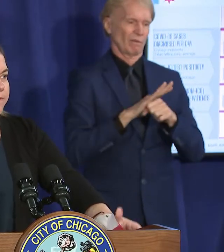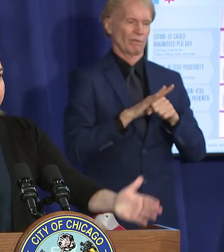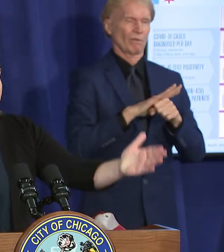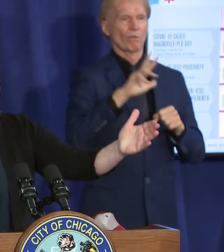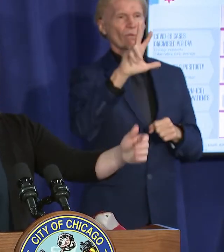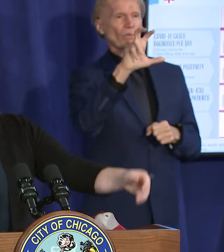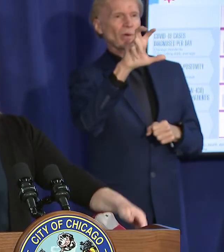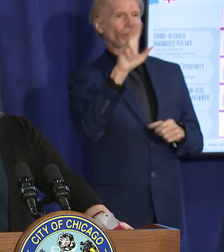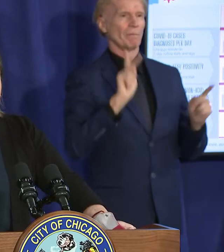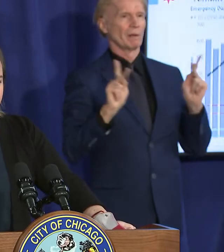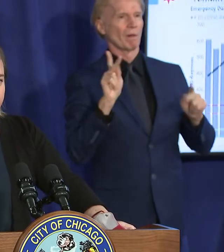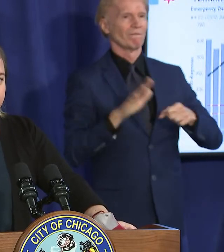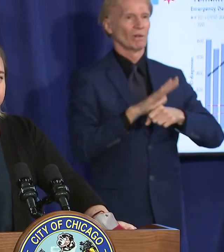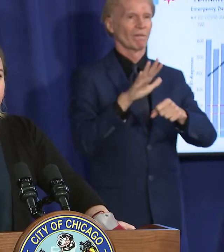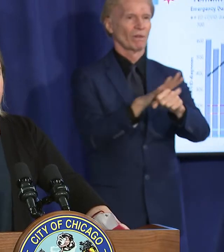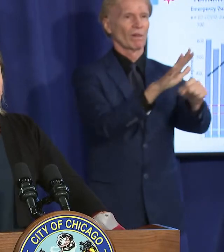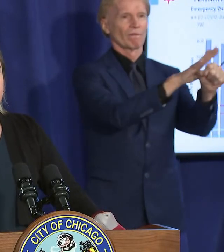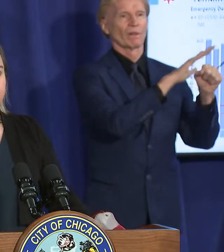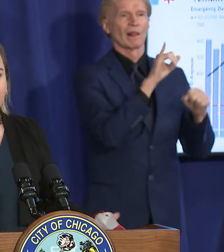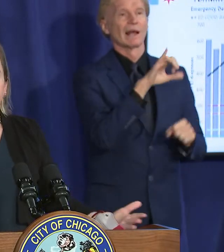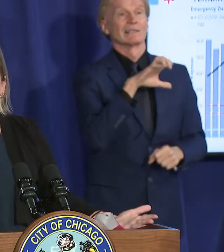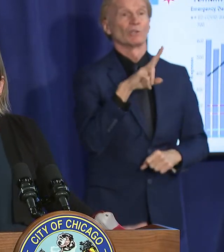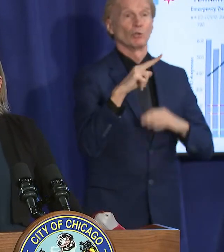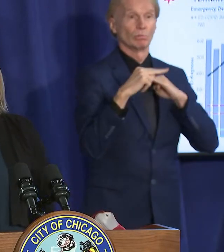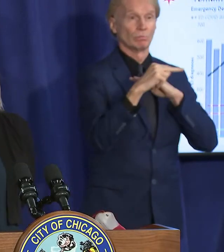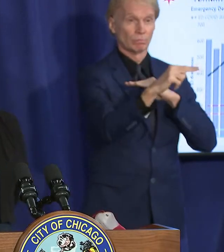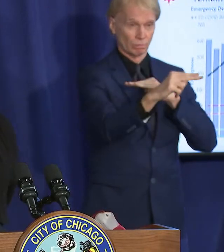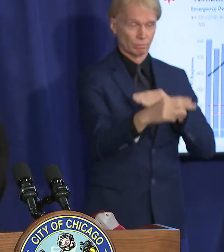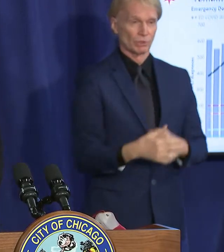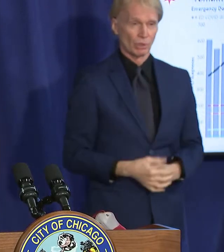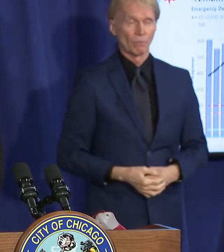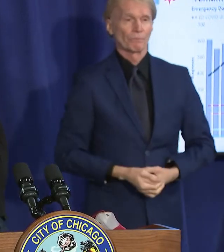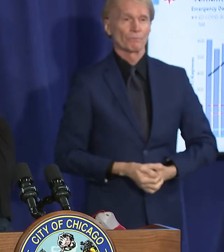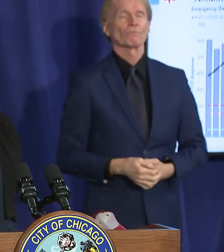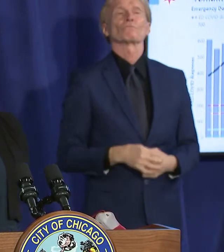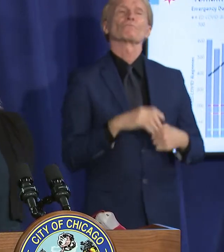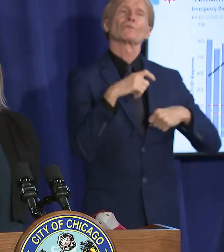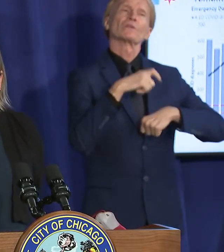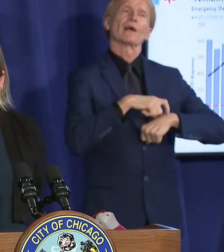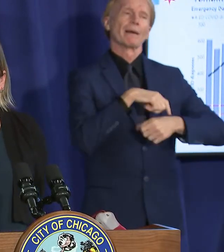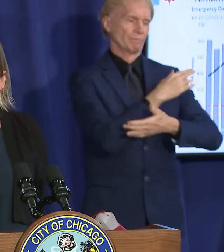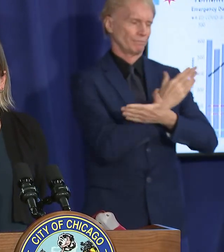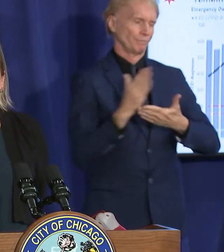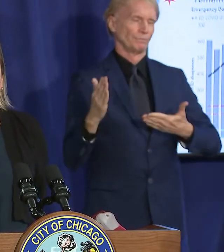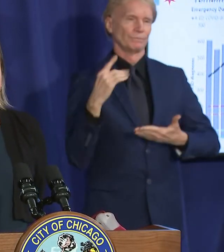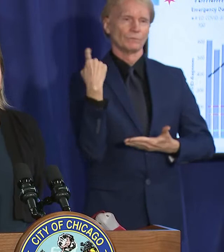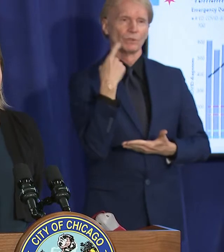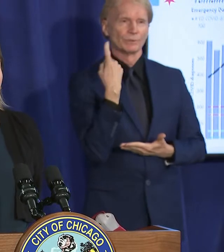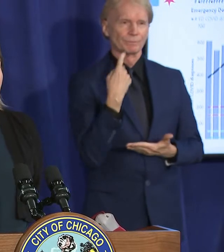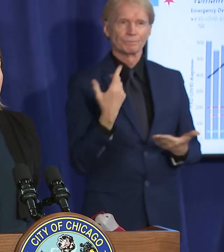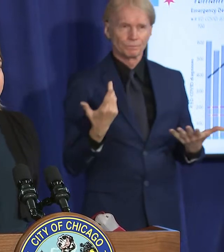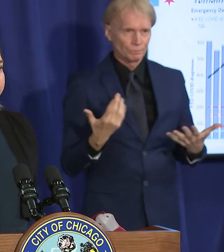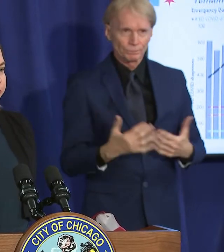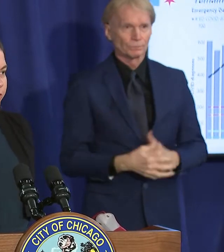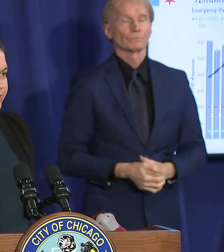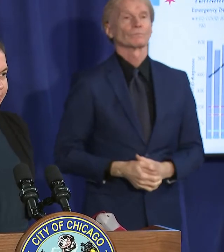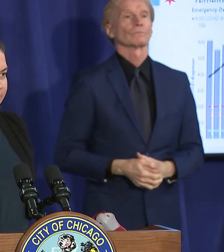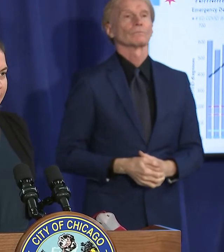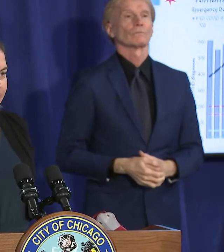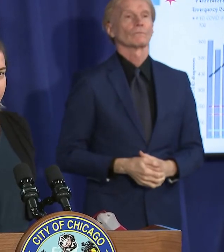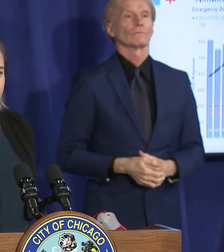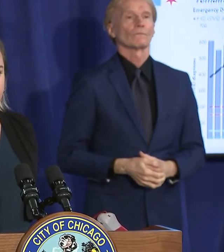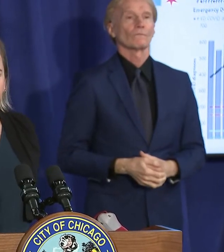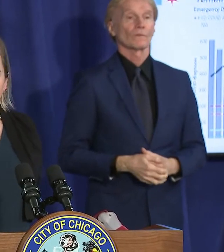300 people in the ICU with COVID. So let's talk through the timeline and the data for this. So the